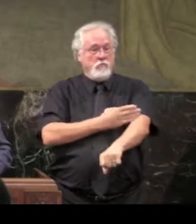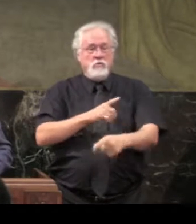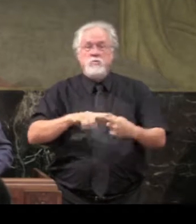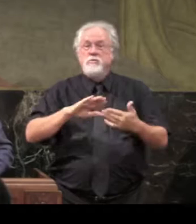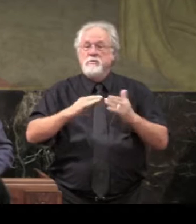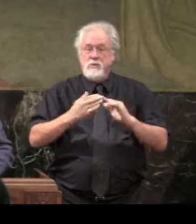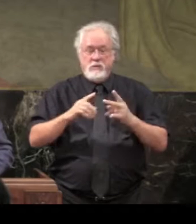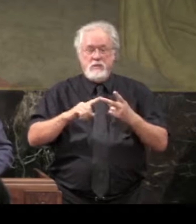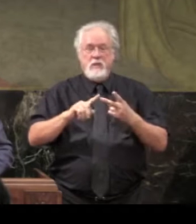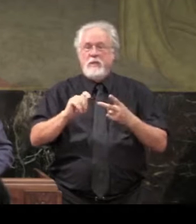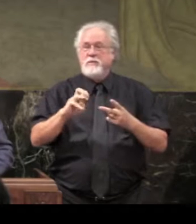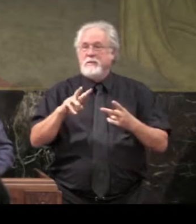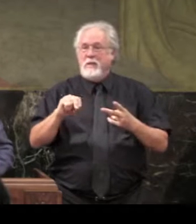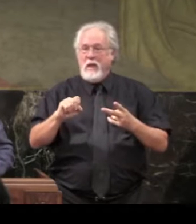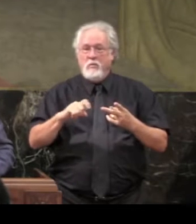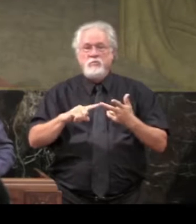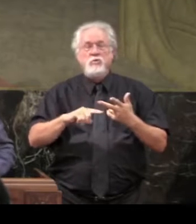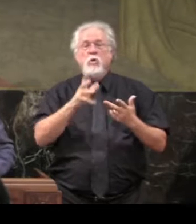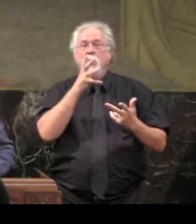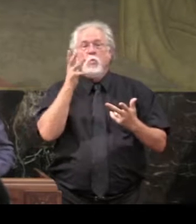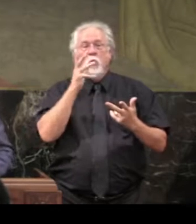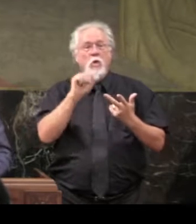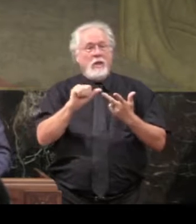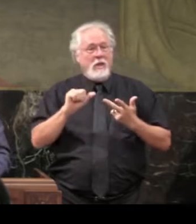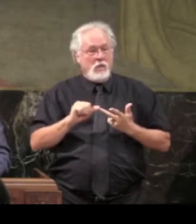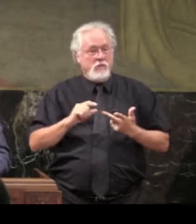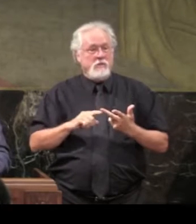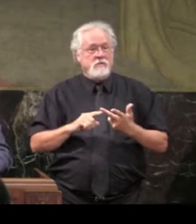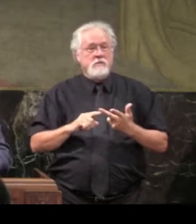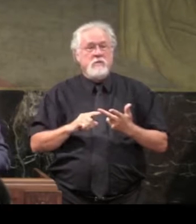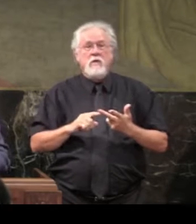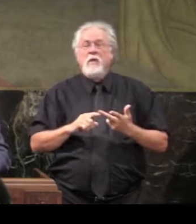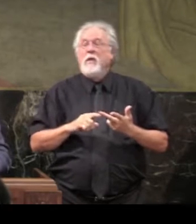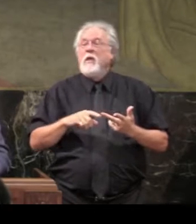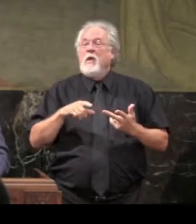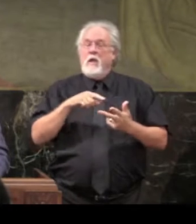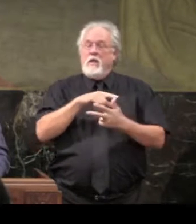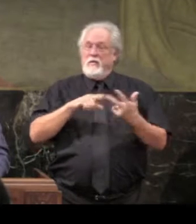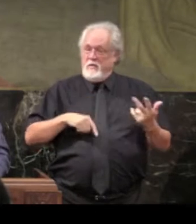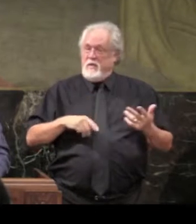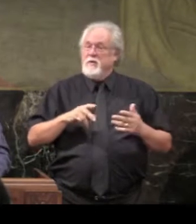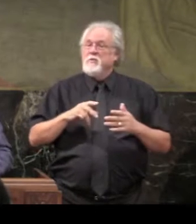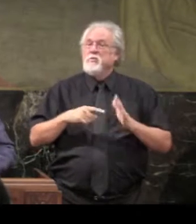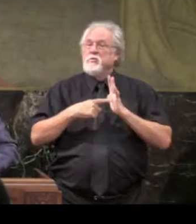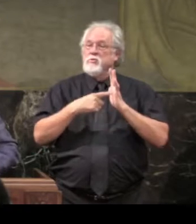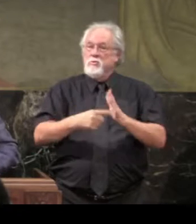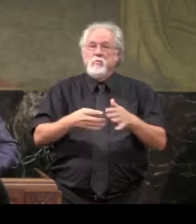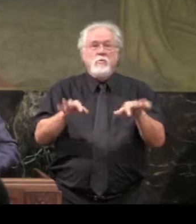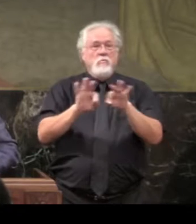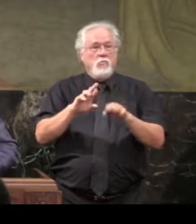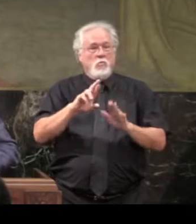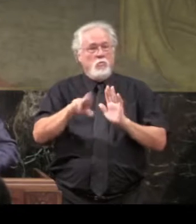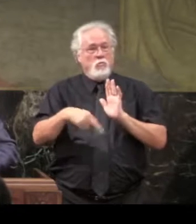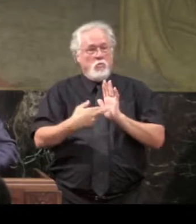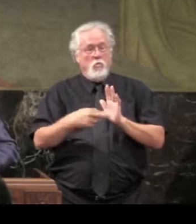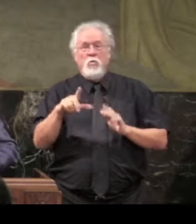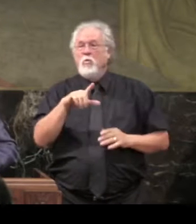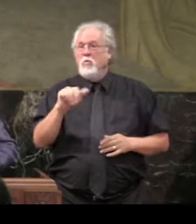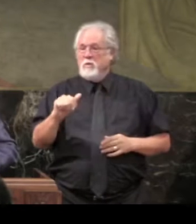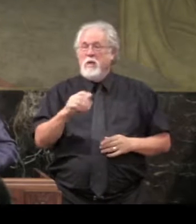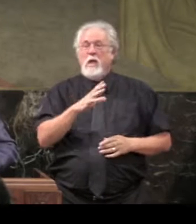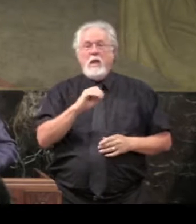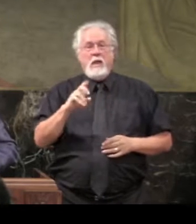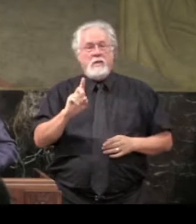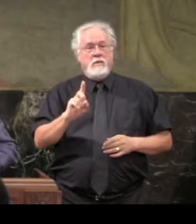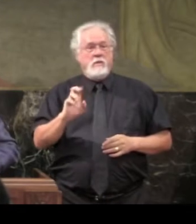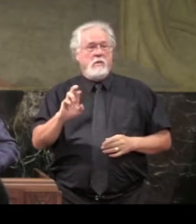and towns and rural areas across our state. And these projects exemplify the important role that the state of Louisiana and